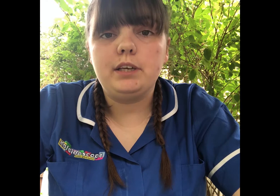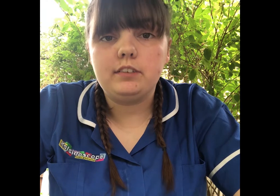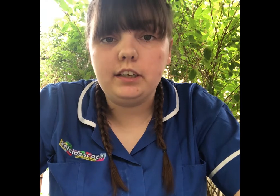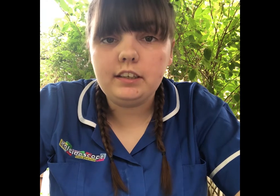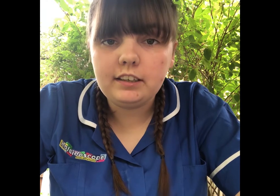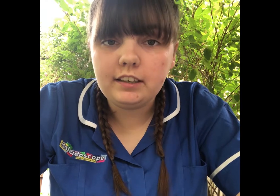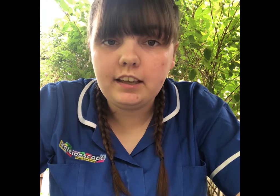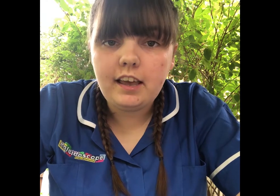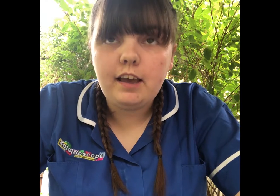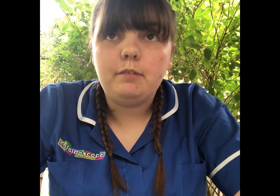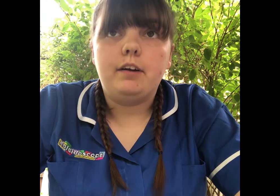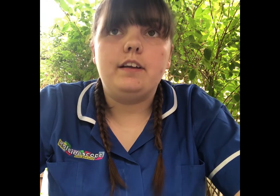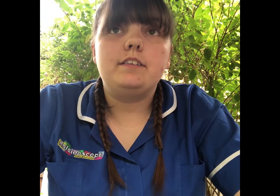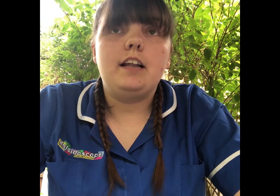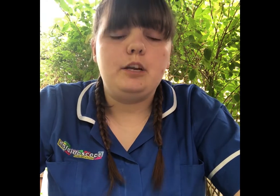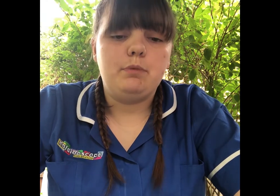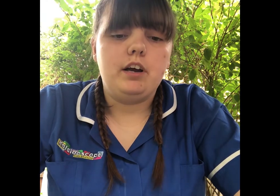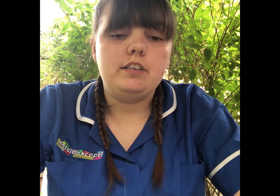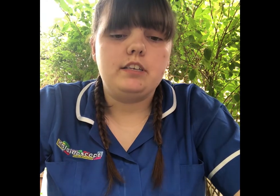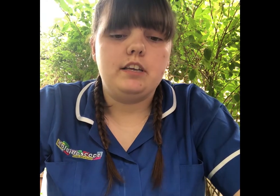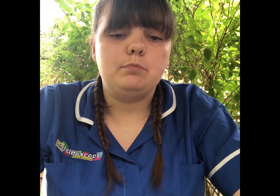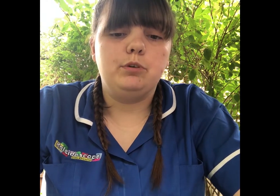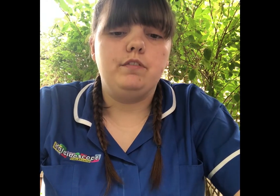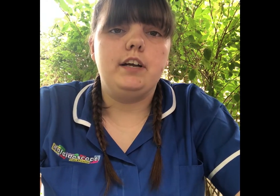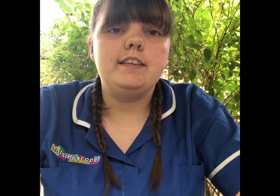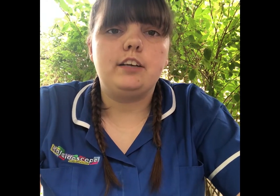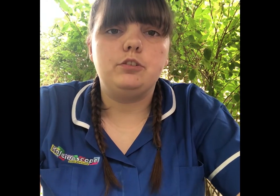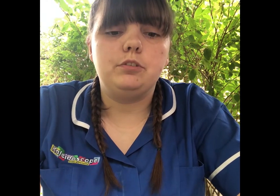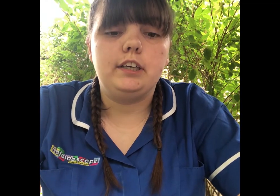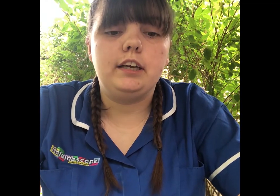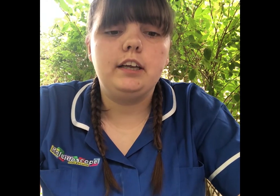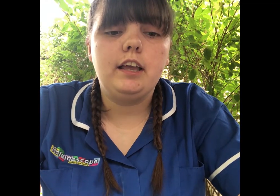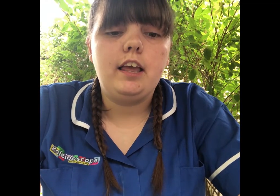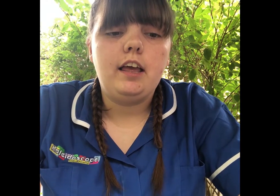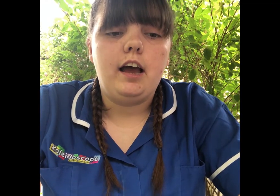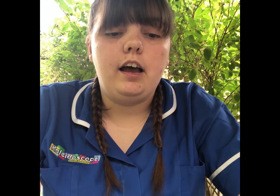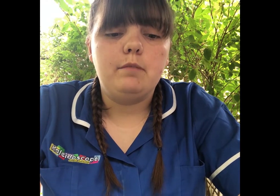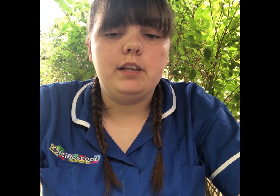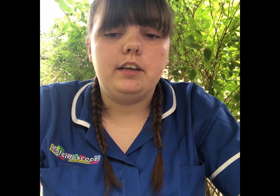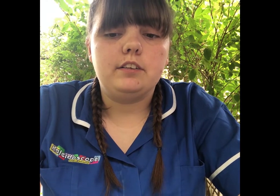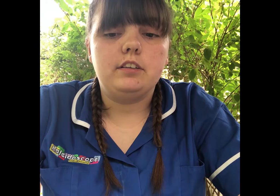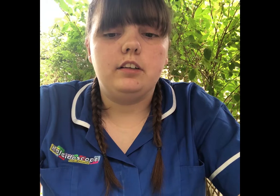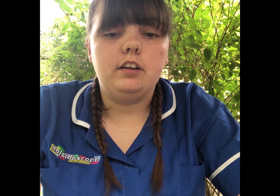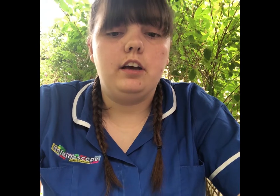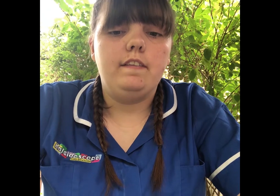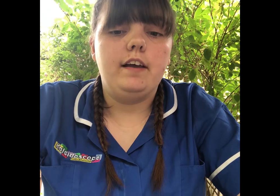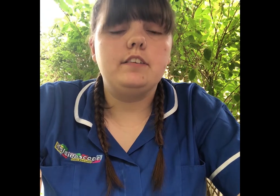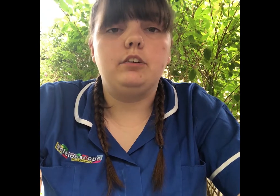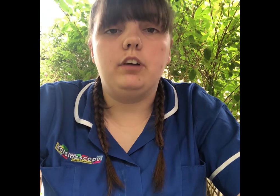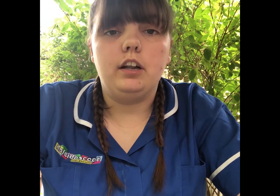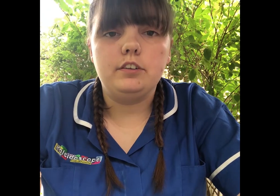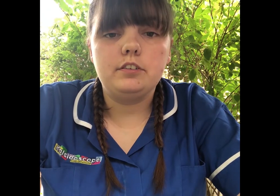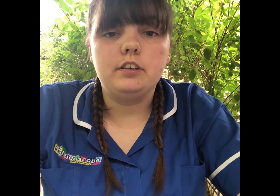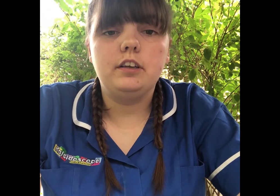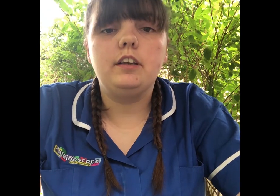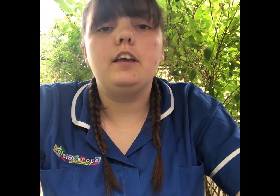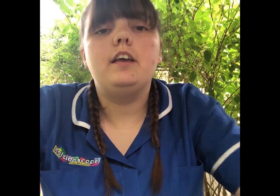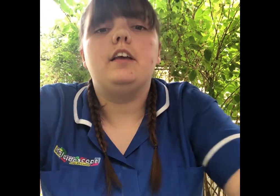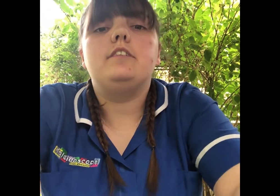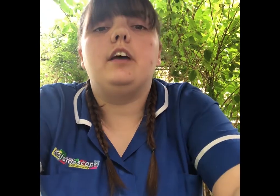mixing. Whereas ladybirds, it's more of a textural thing, and they can start to learn their single colours. So